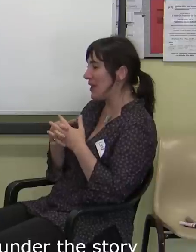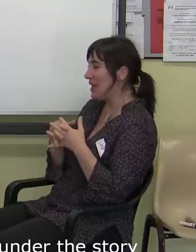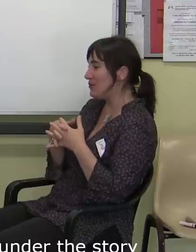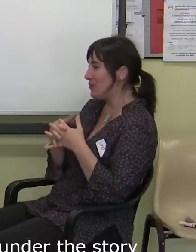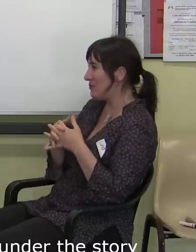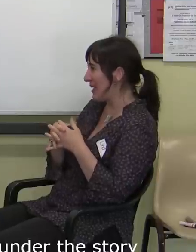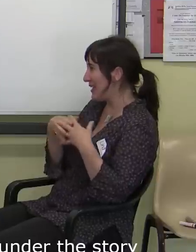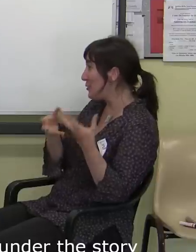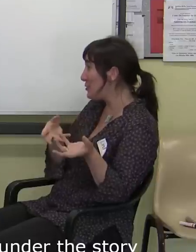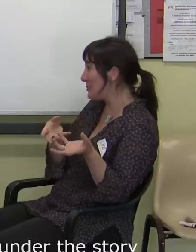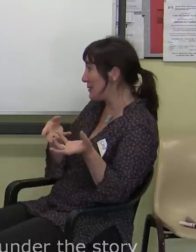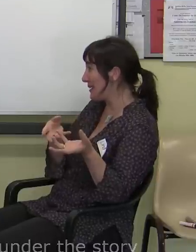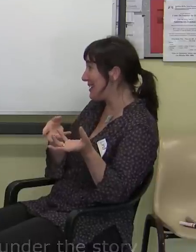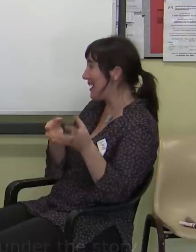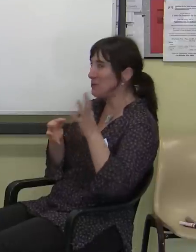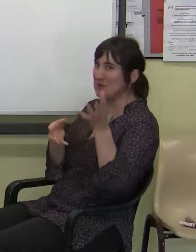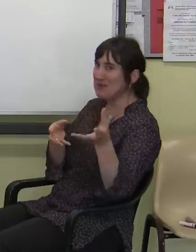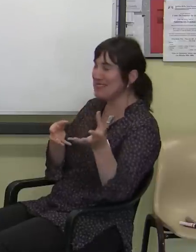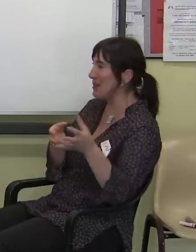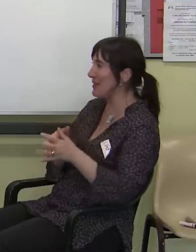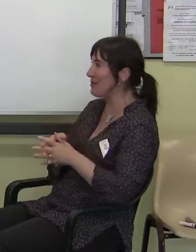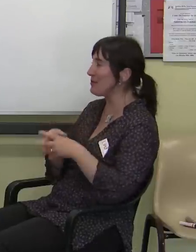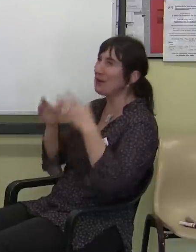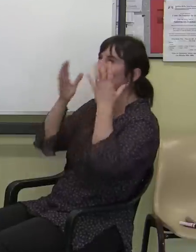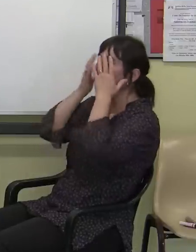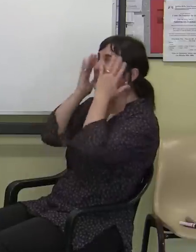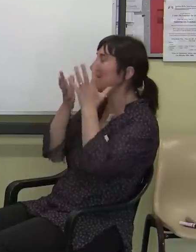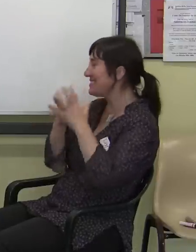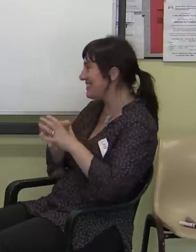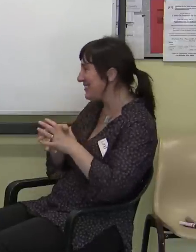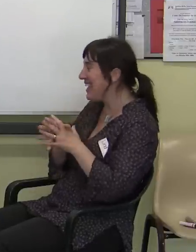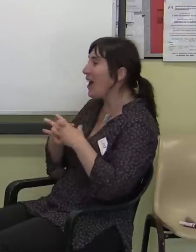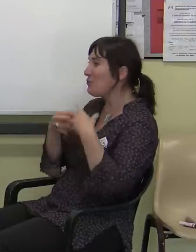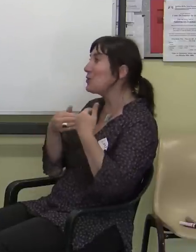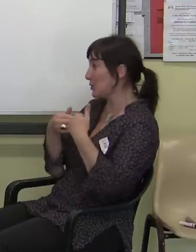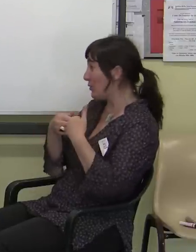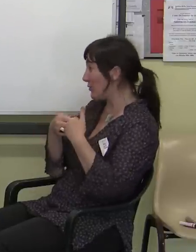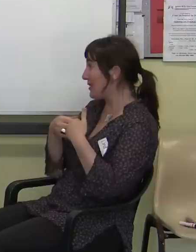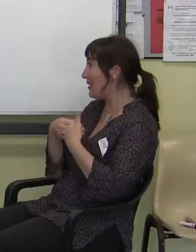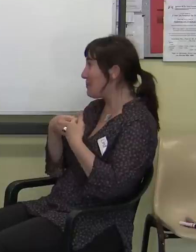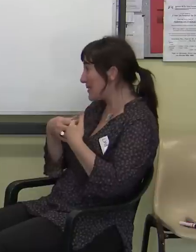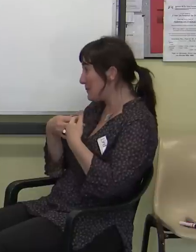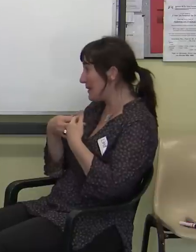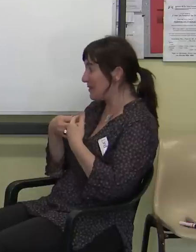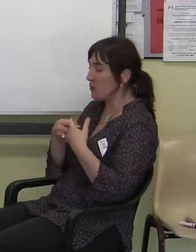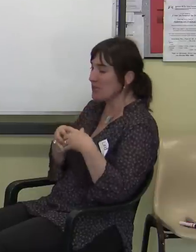not making a huge amount of money now. Christmas is coming up. I'm going, oh my God, you know, I've worked a lot on it and I'm much better than I was.